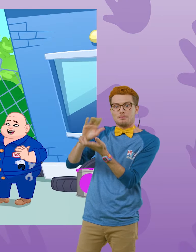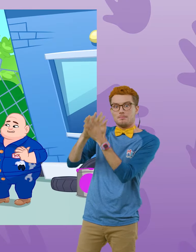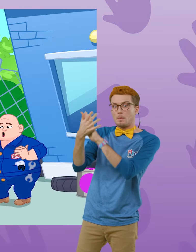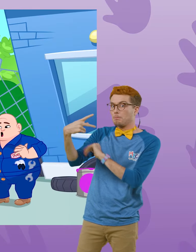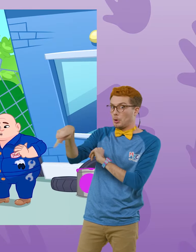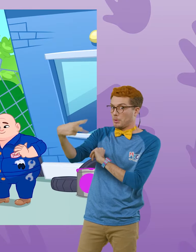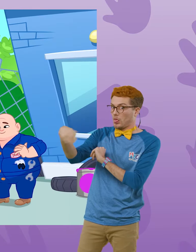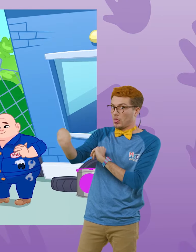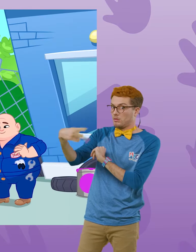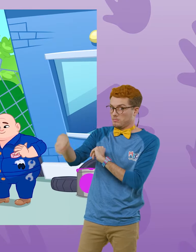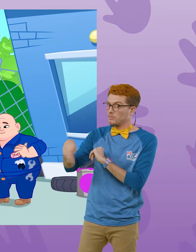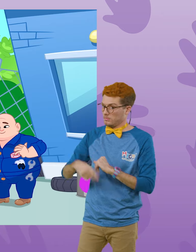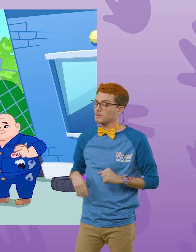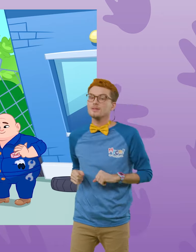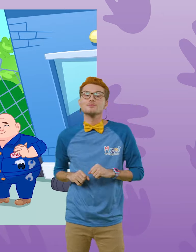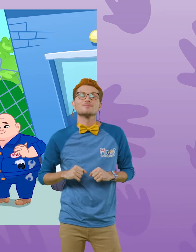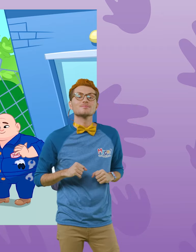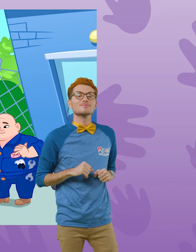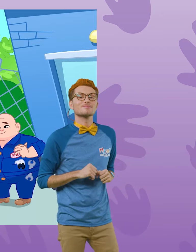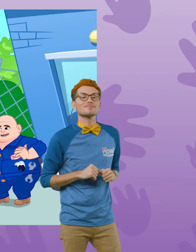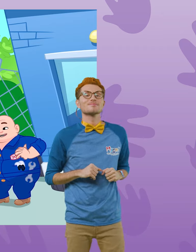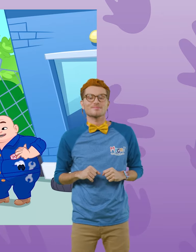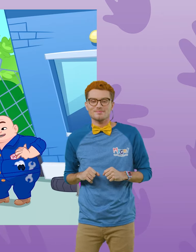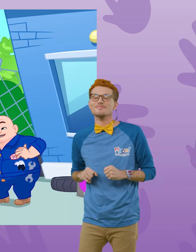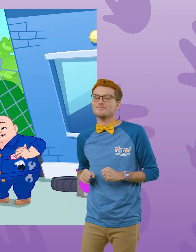needs to be purple.